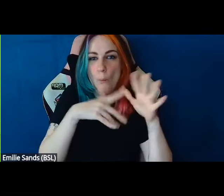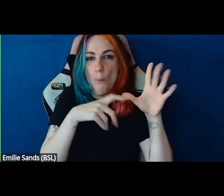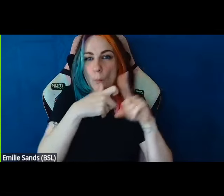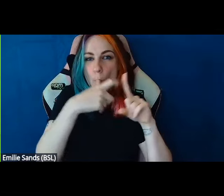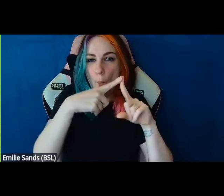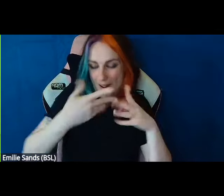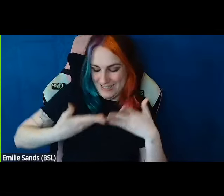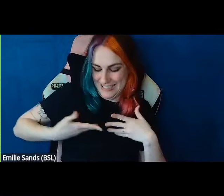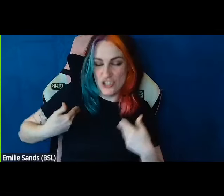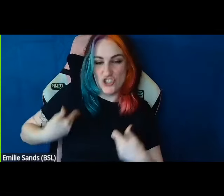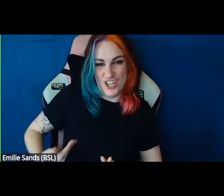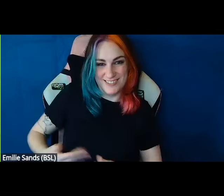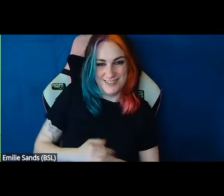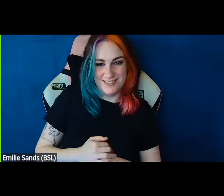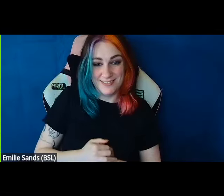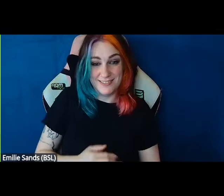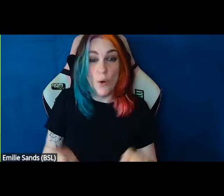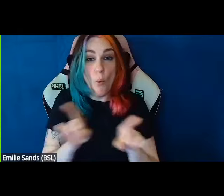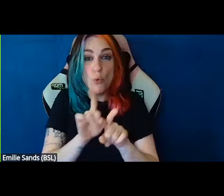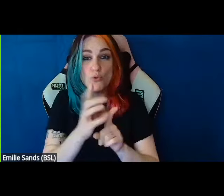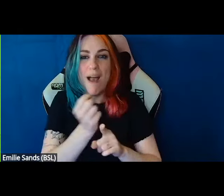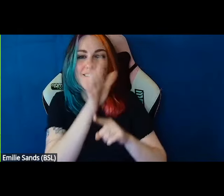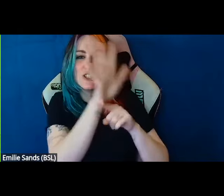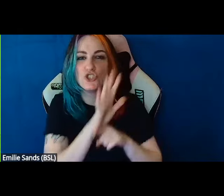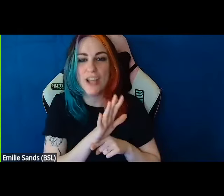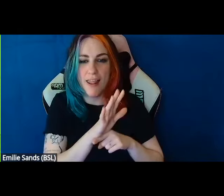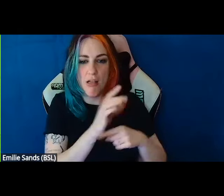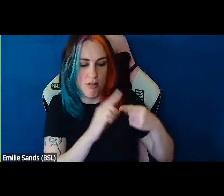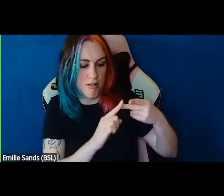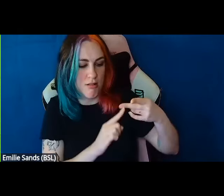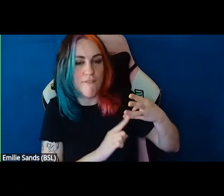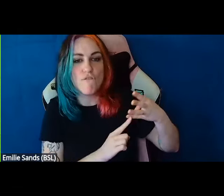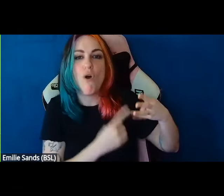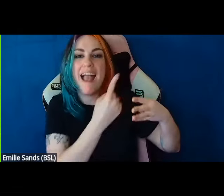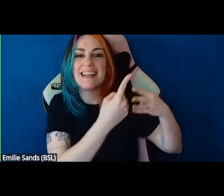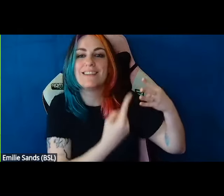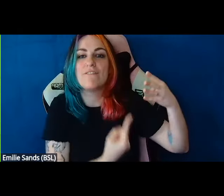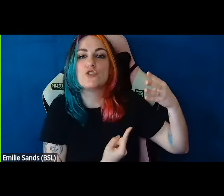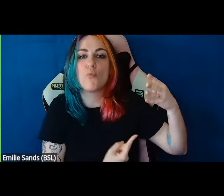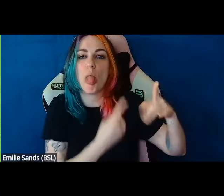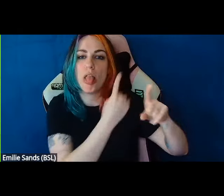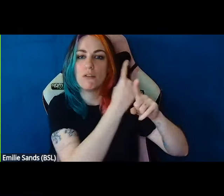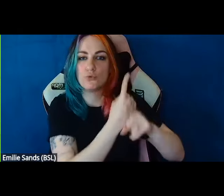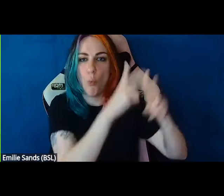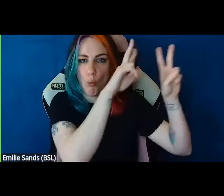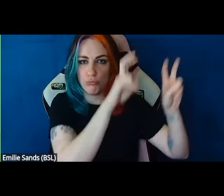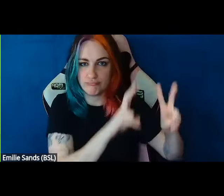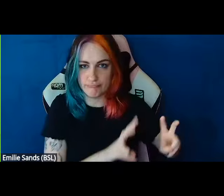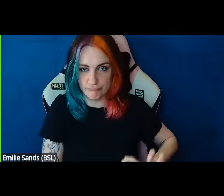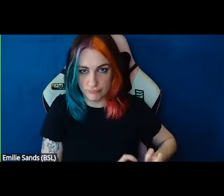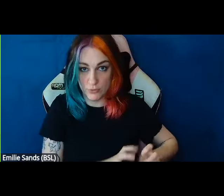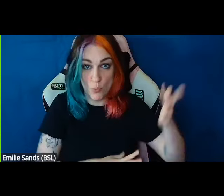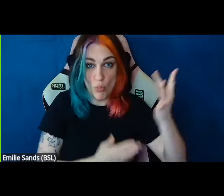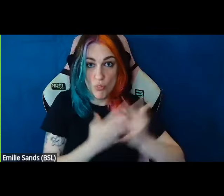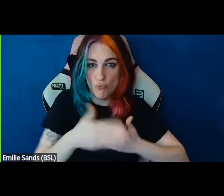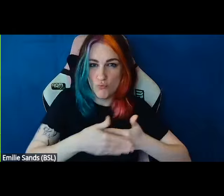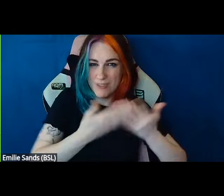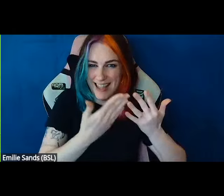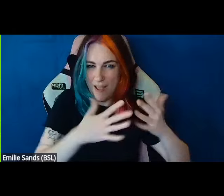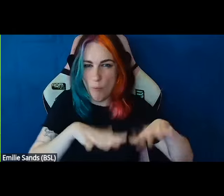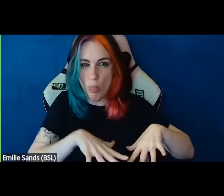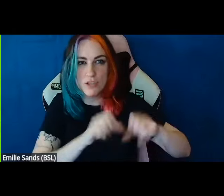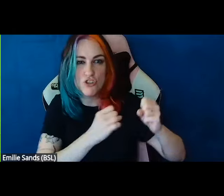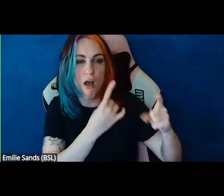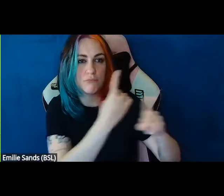we also have channels for each individual talk. So as we go throughout the day, we will start by talking